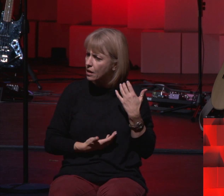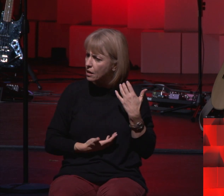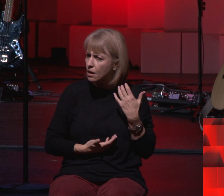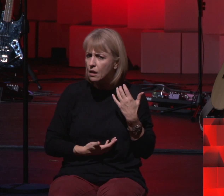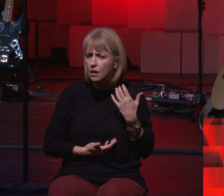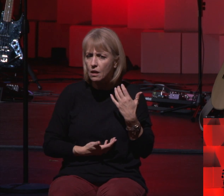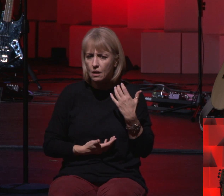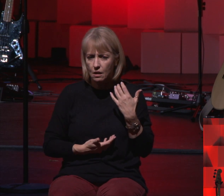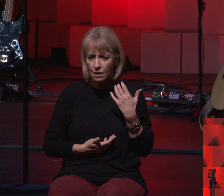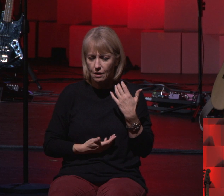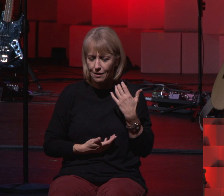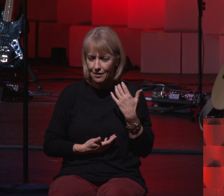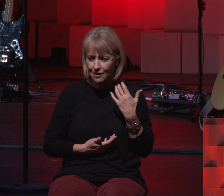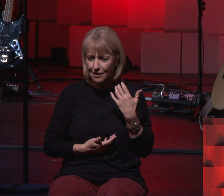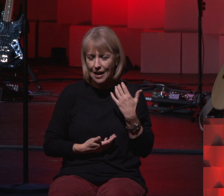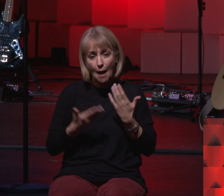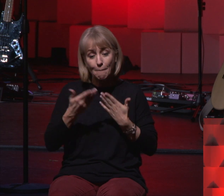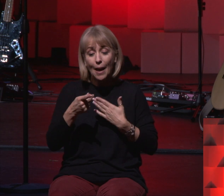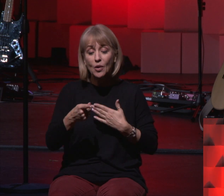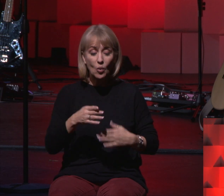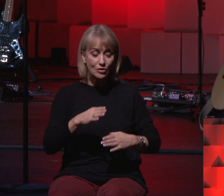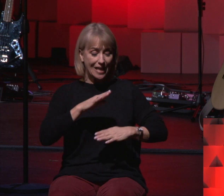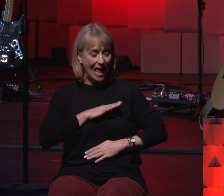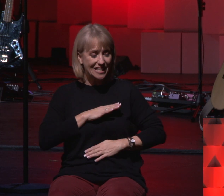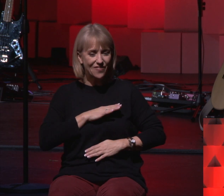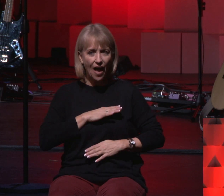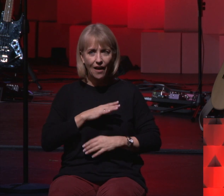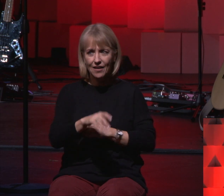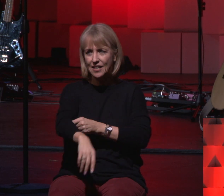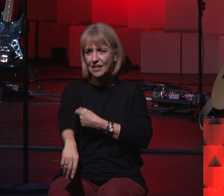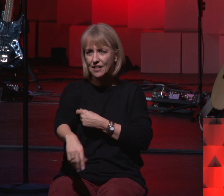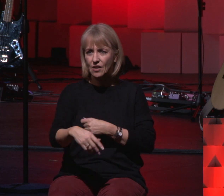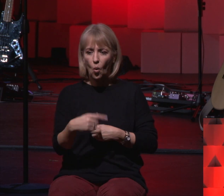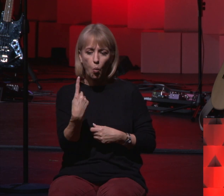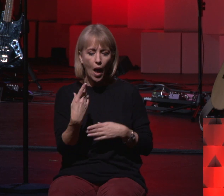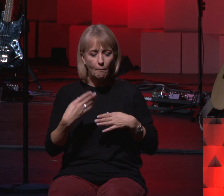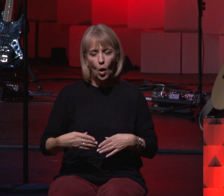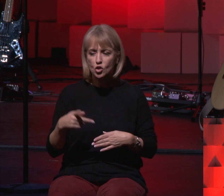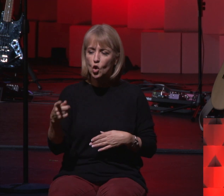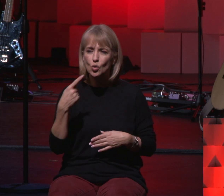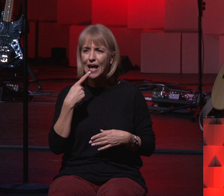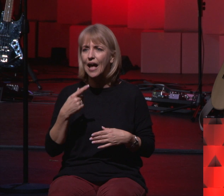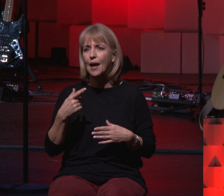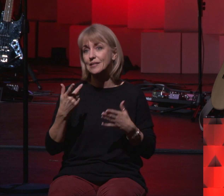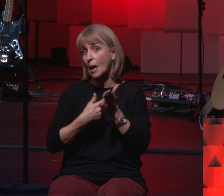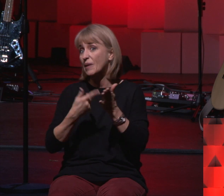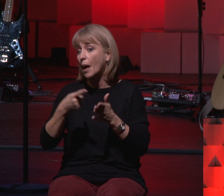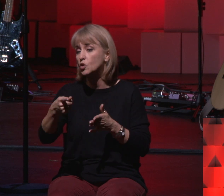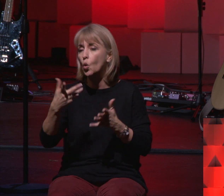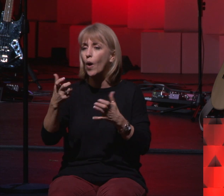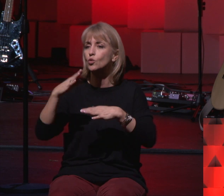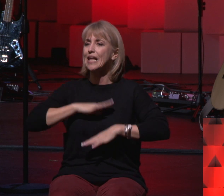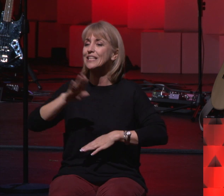And sometimes our motives for meeting a need are a little bit self-serving. Is it to really care about the person